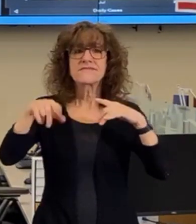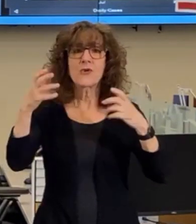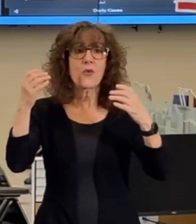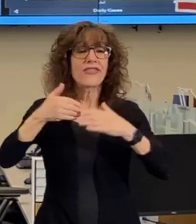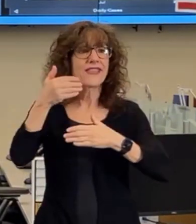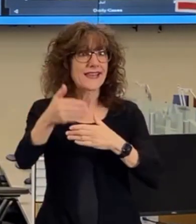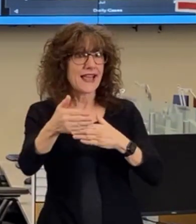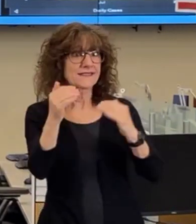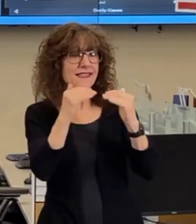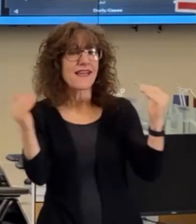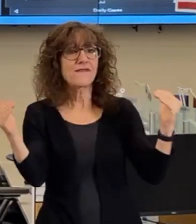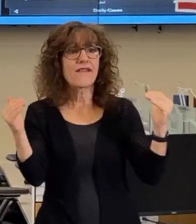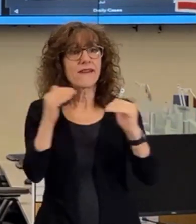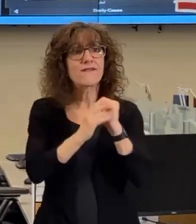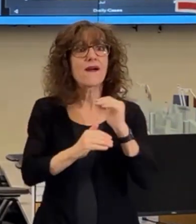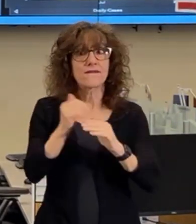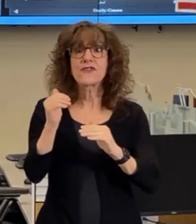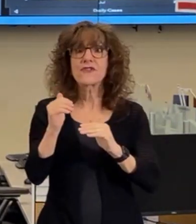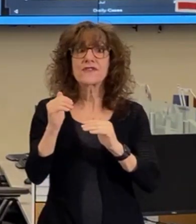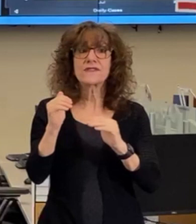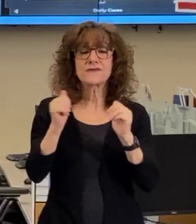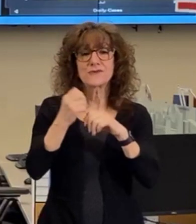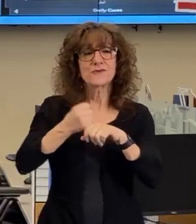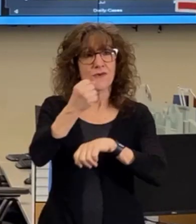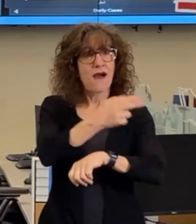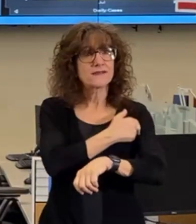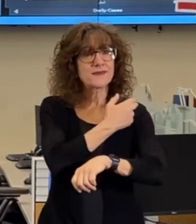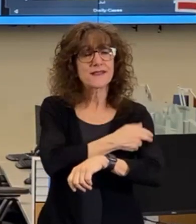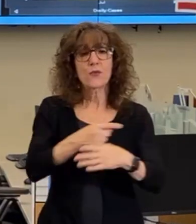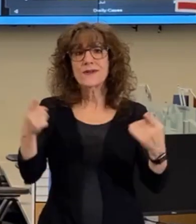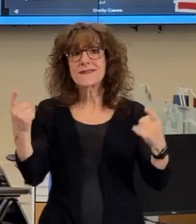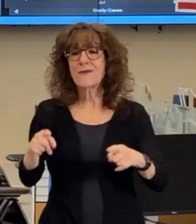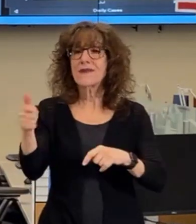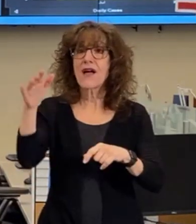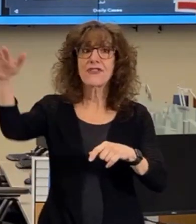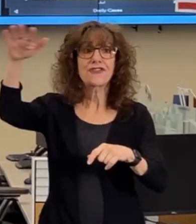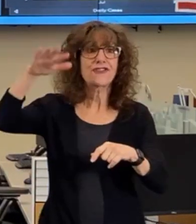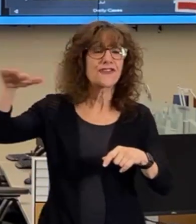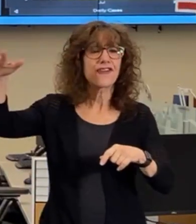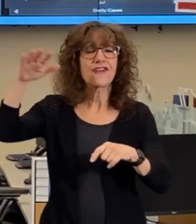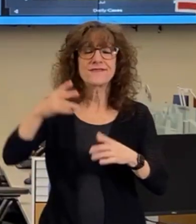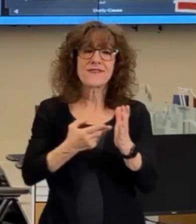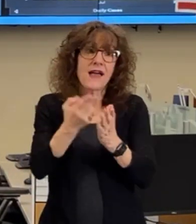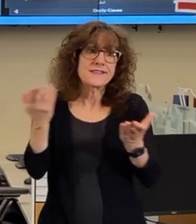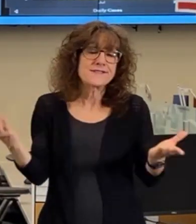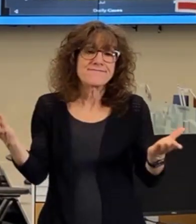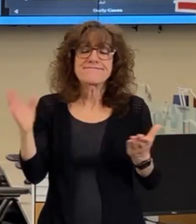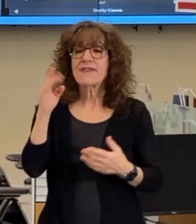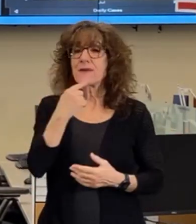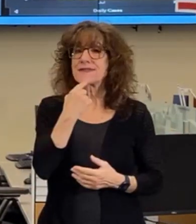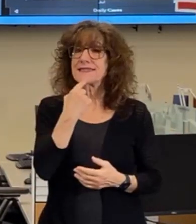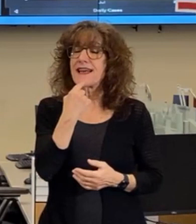next level of comfort with respect to hospitalizations. What's happened in other places, frankly, I would